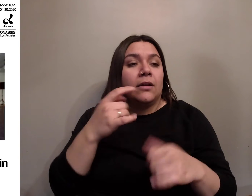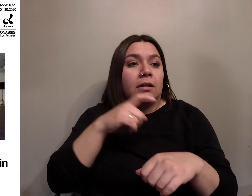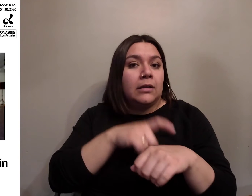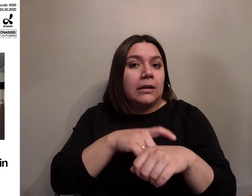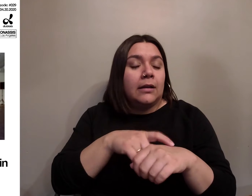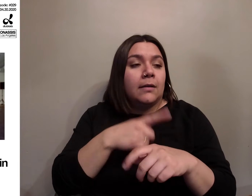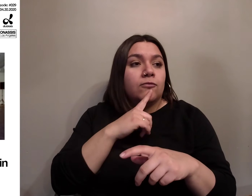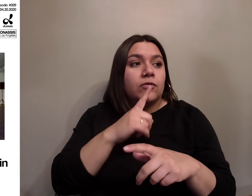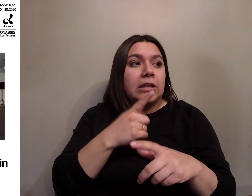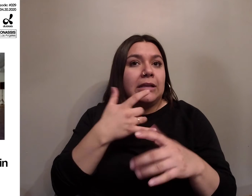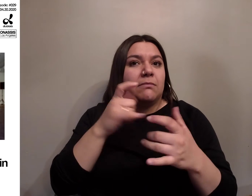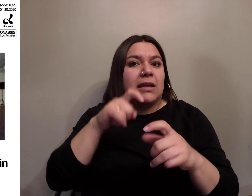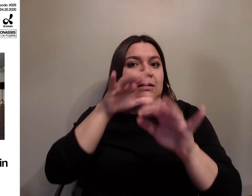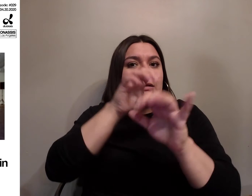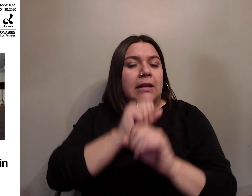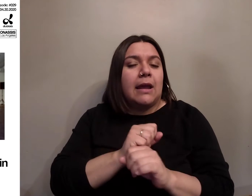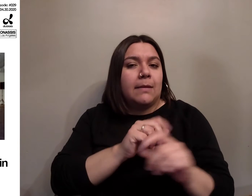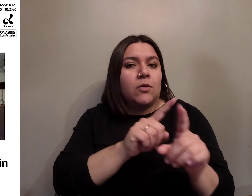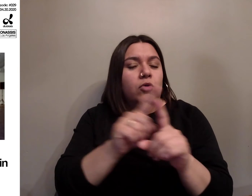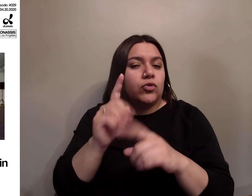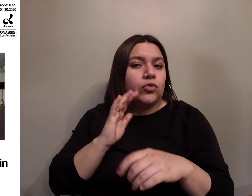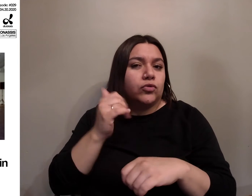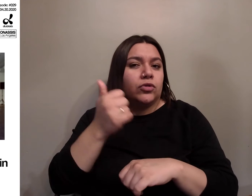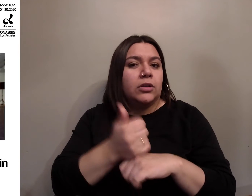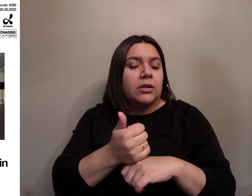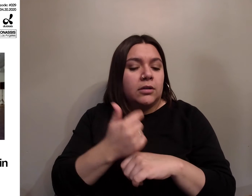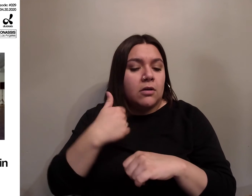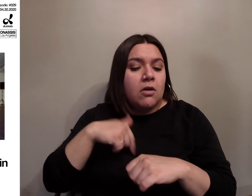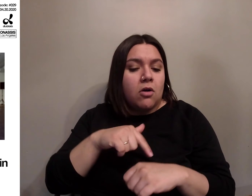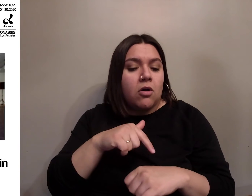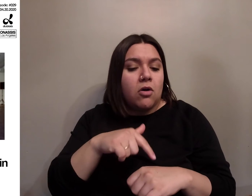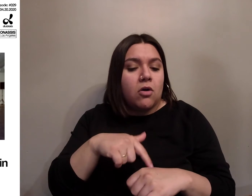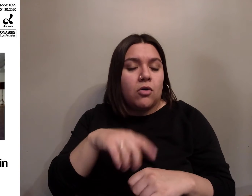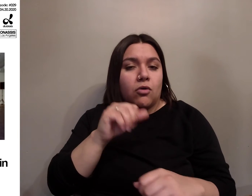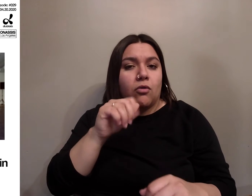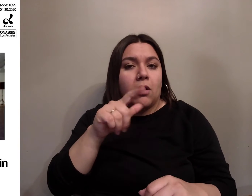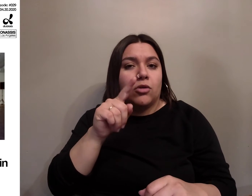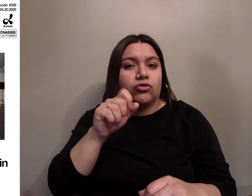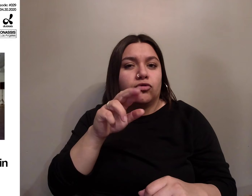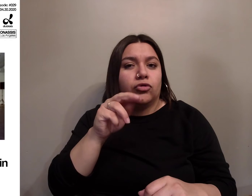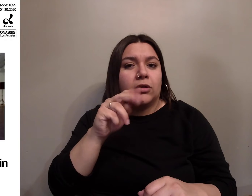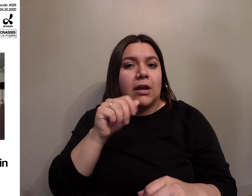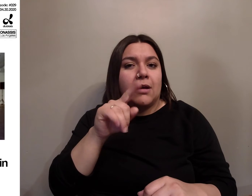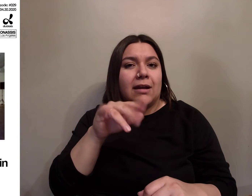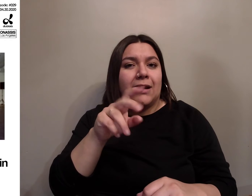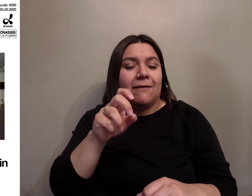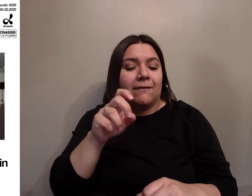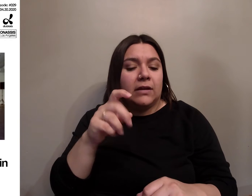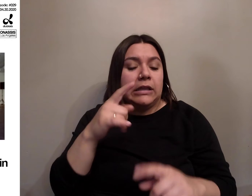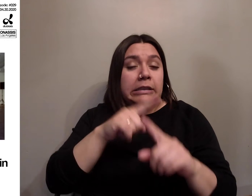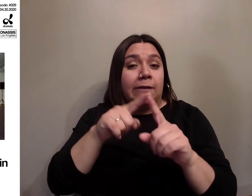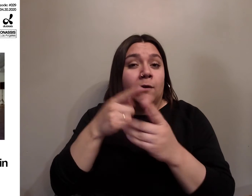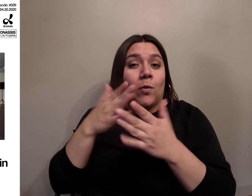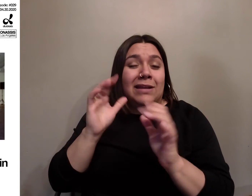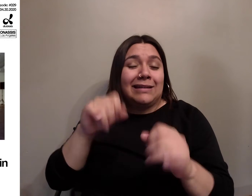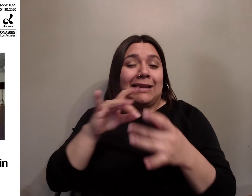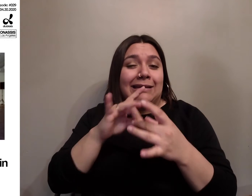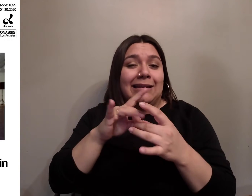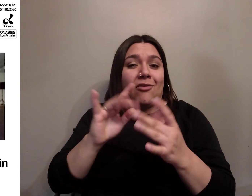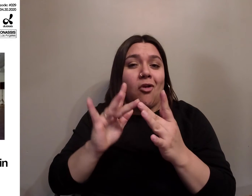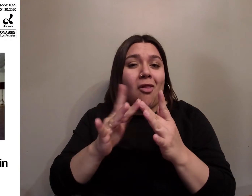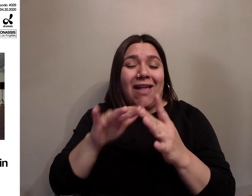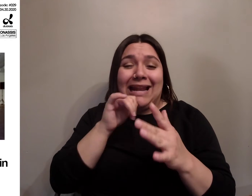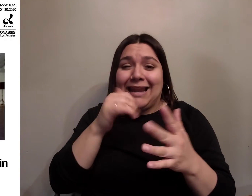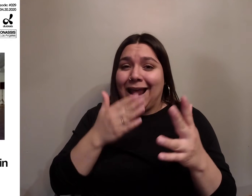are not, that are private, truly private. So it's definitely creating an interesting